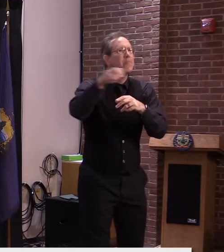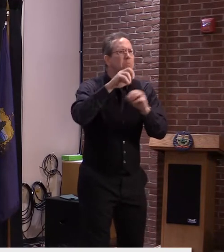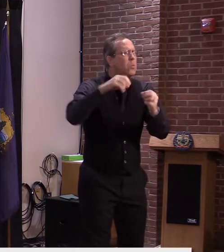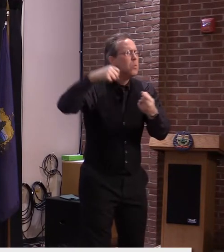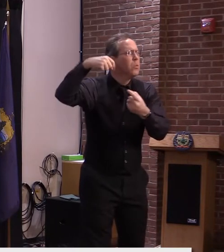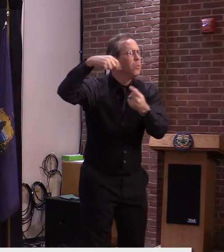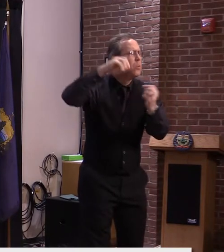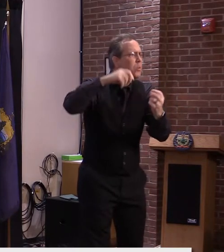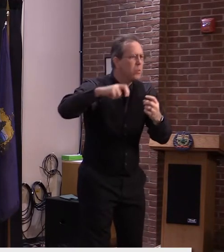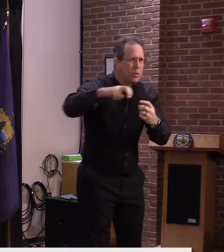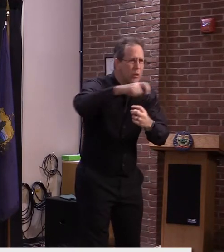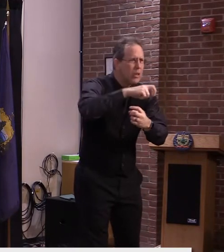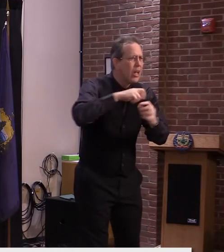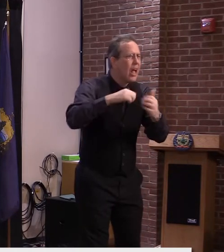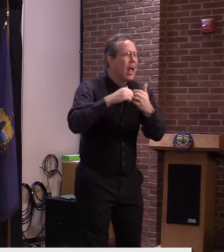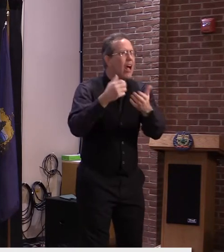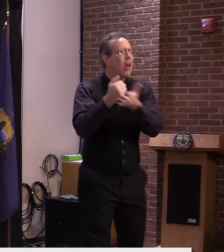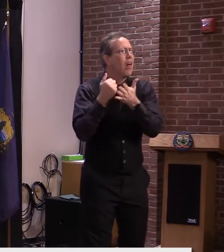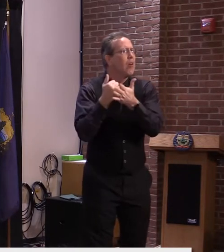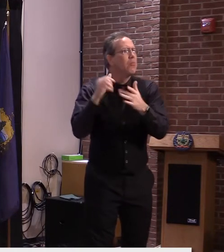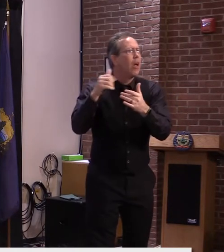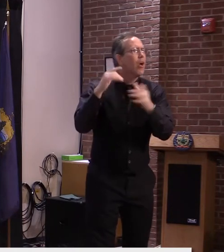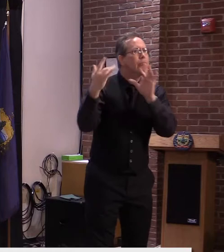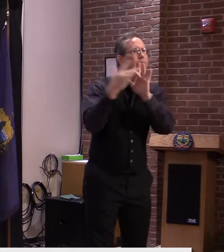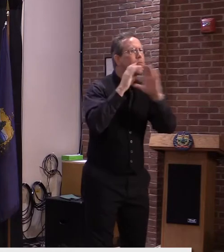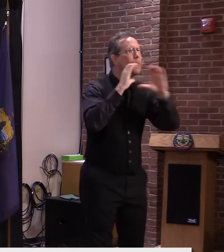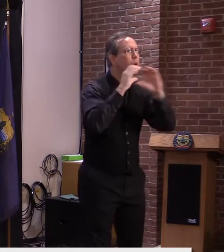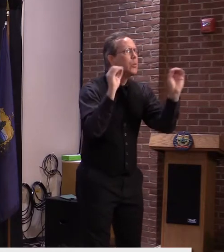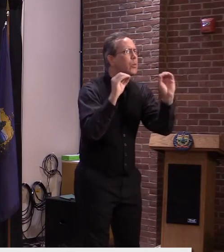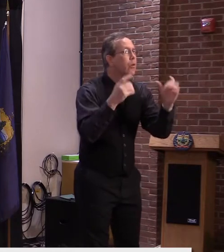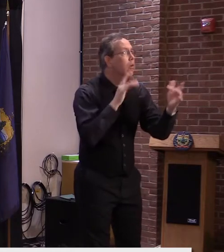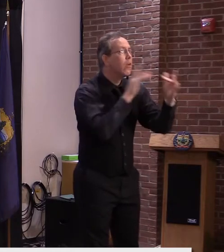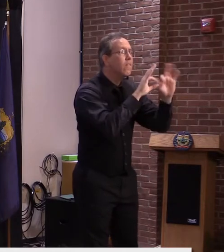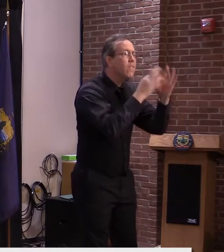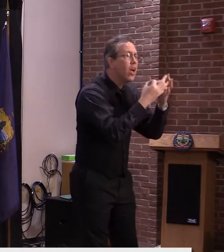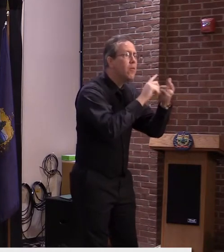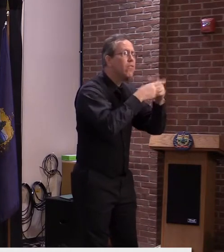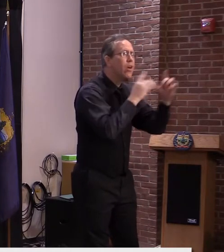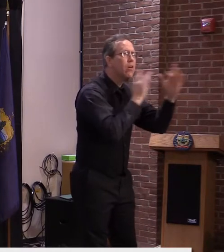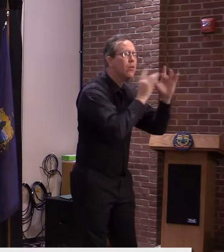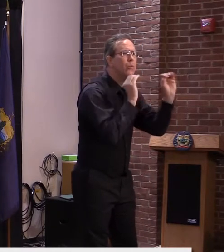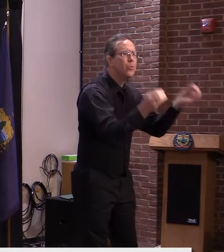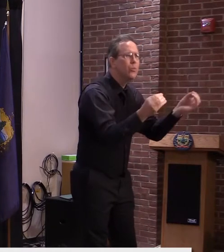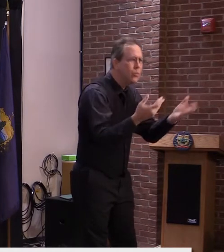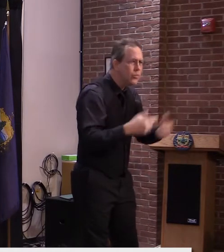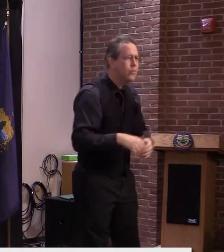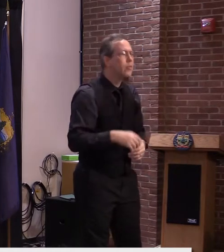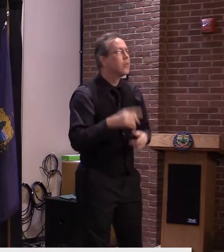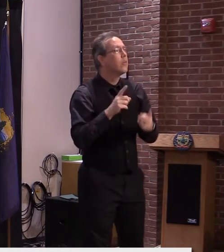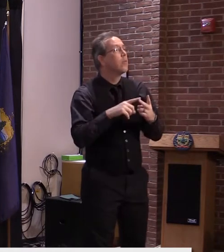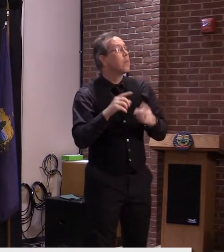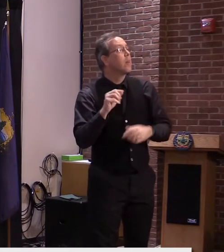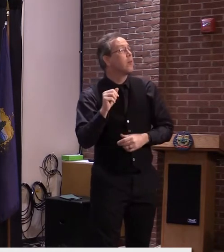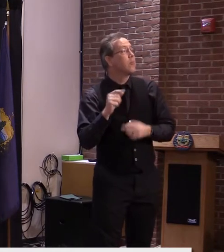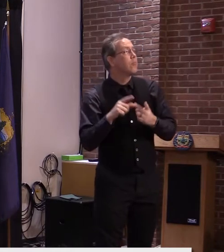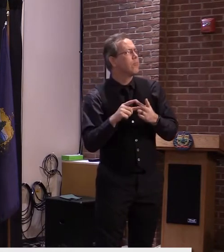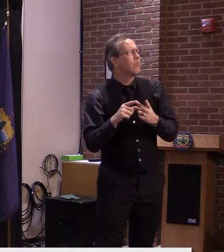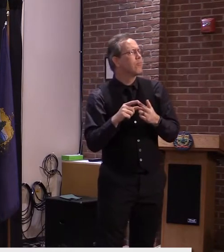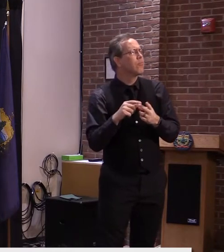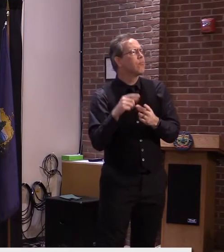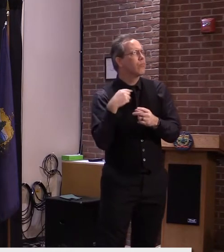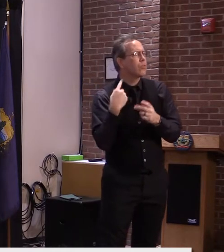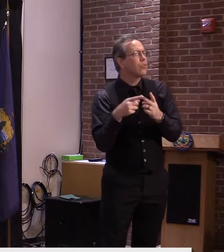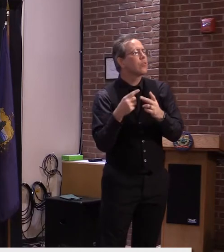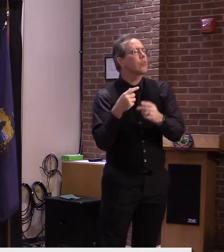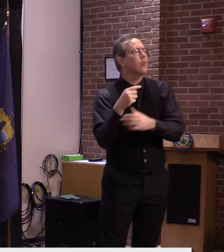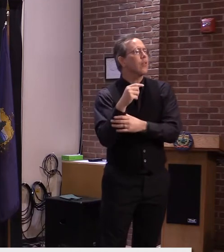For almost a year, ever since the American Rescue Plan passed, I've talked about the need for using one-time federal